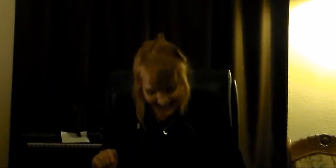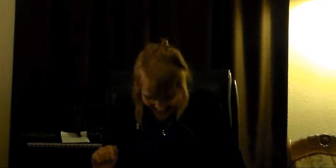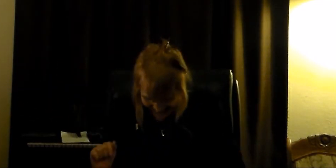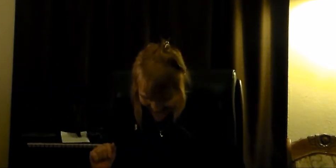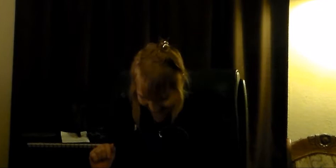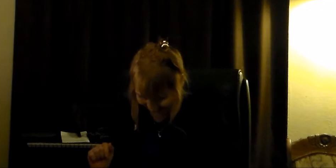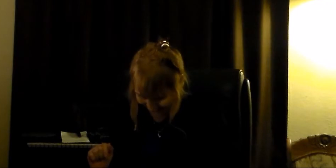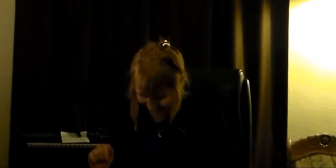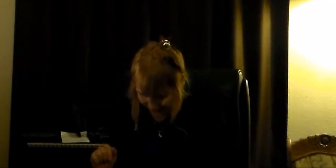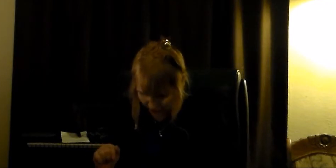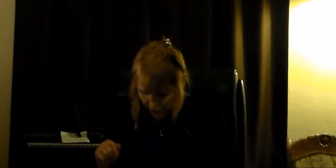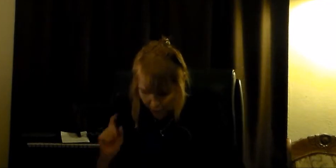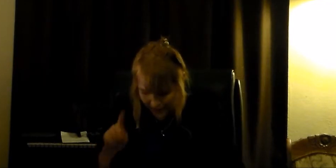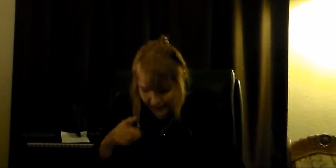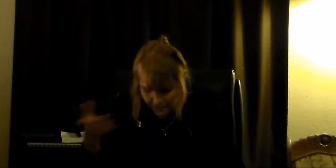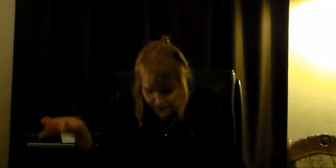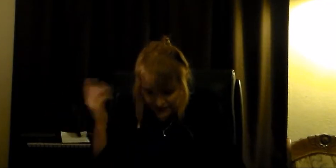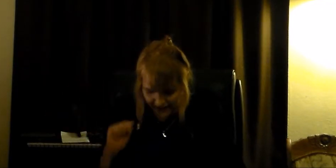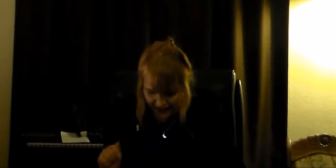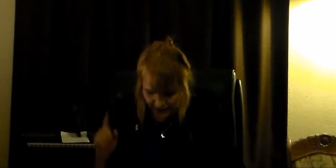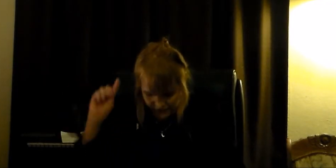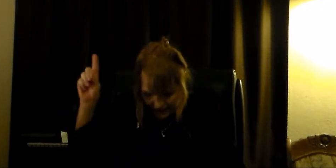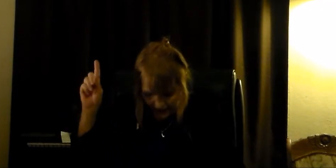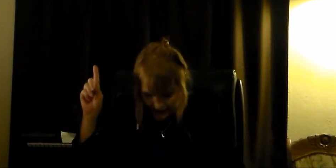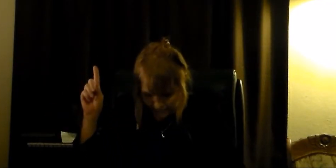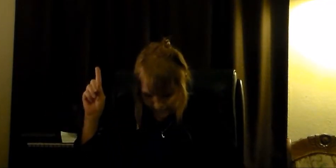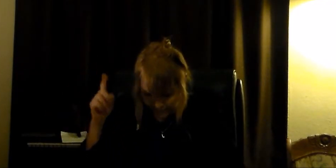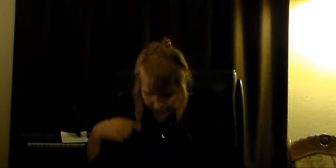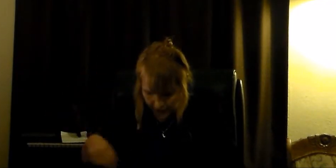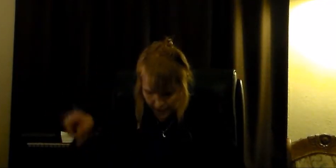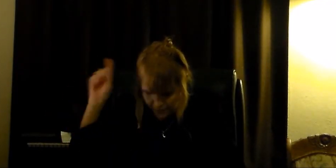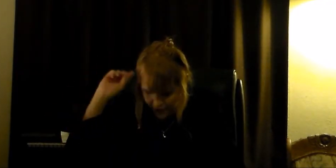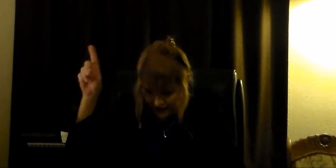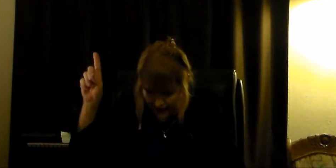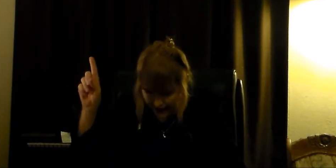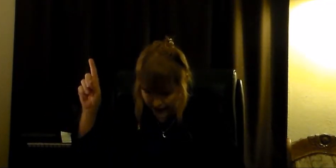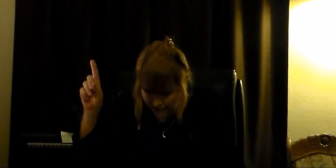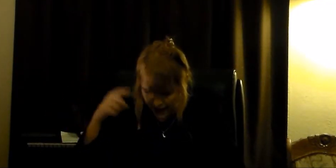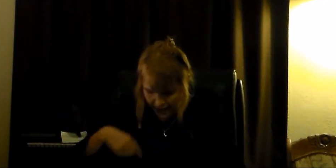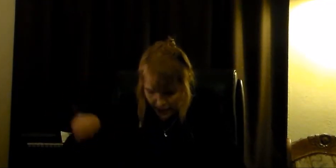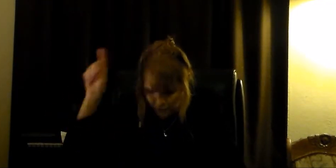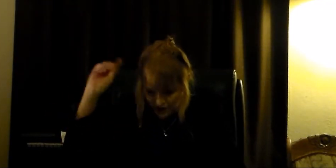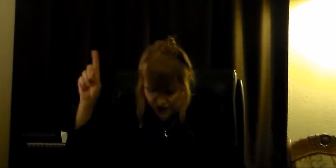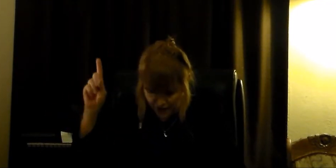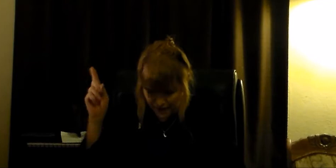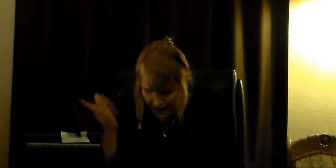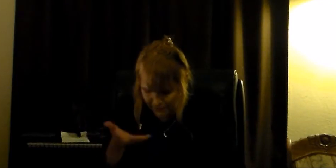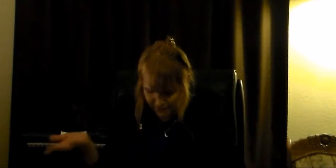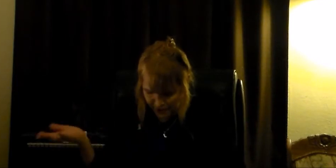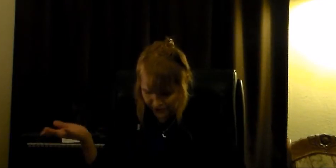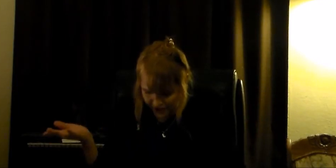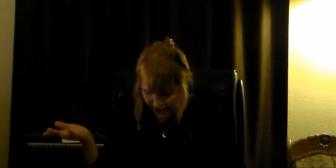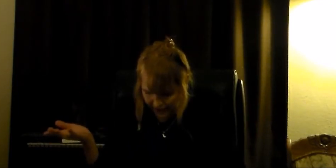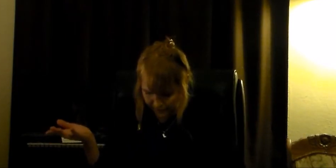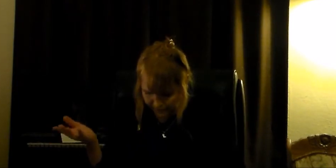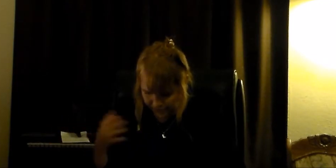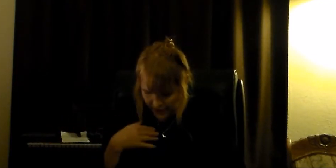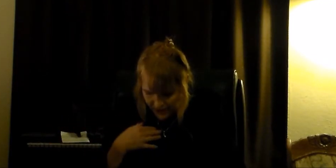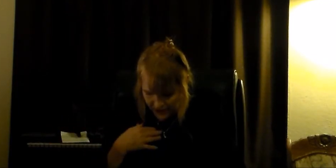birthday. We get a birthday cake for him and pray to him and wish him a happy birthday.